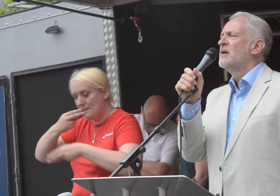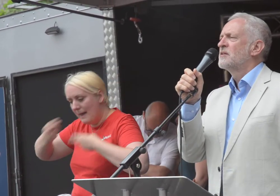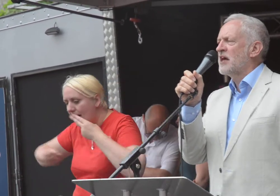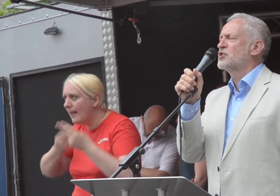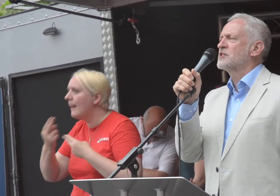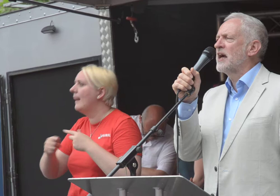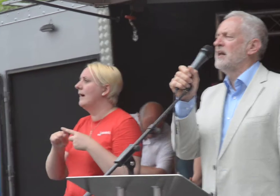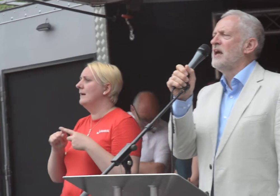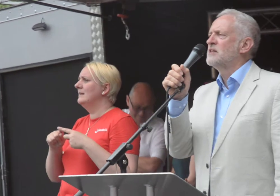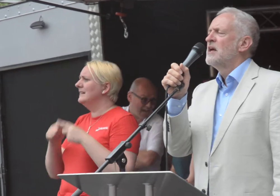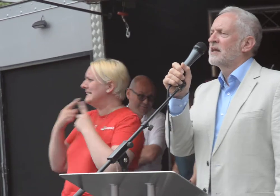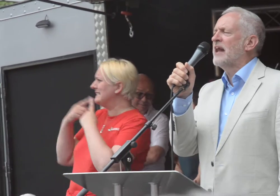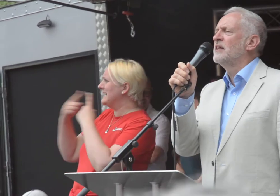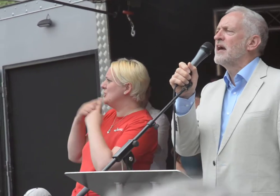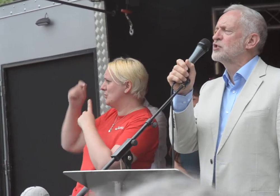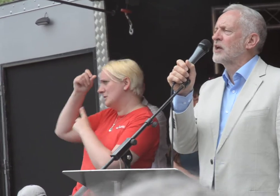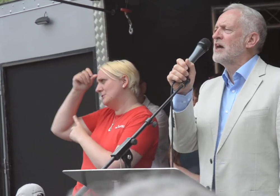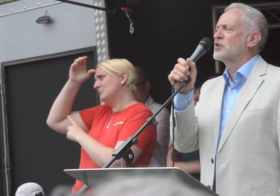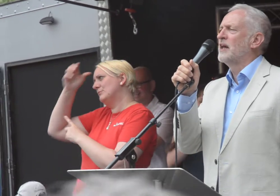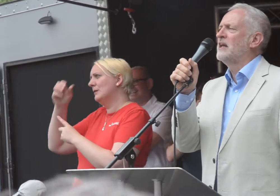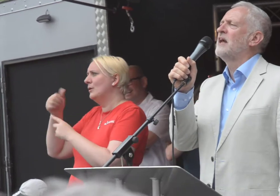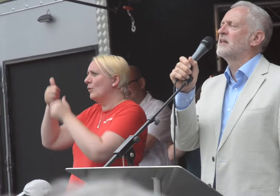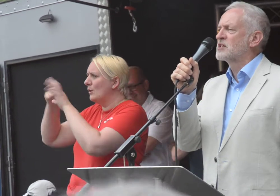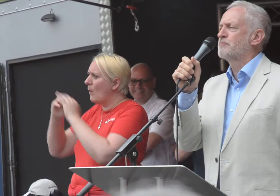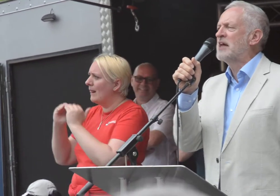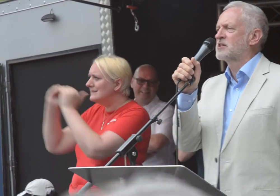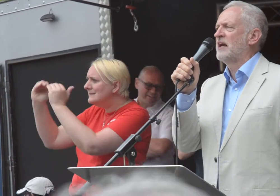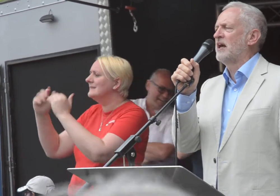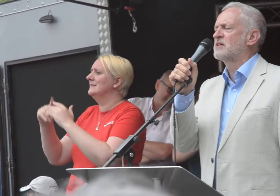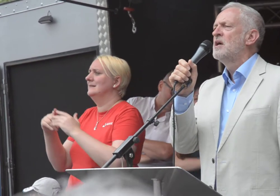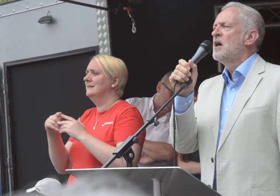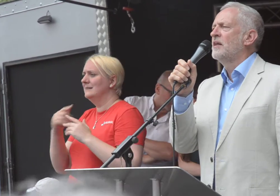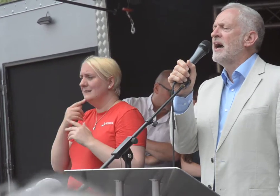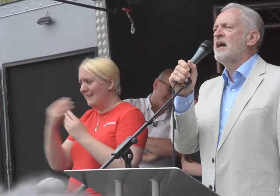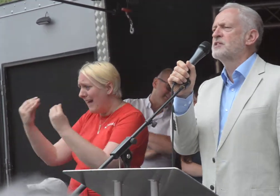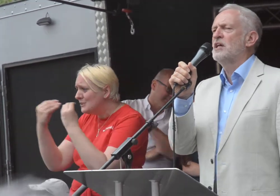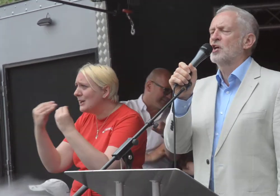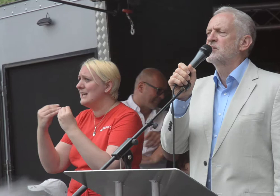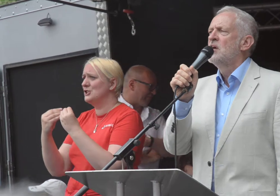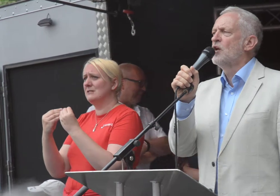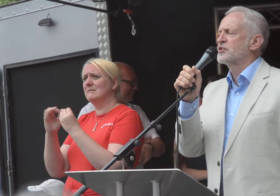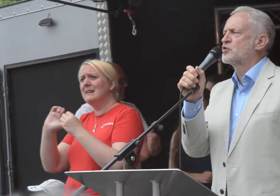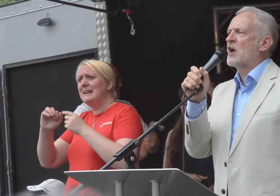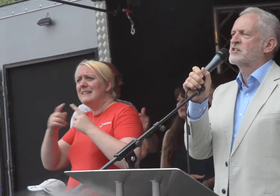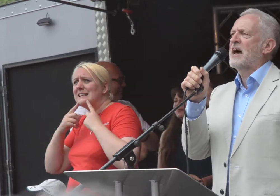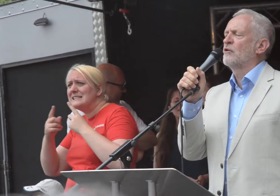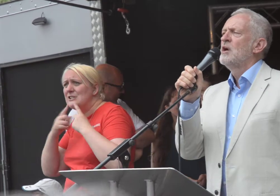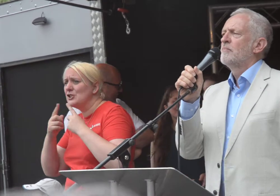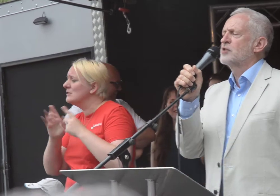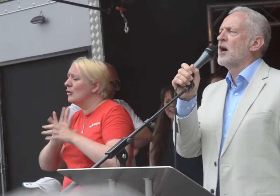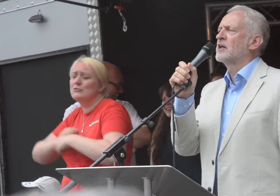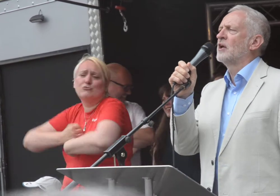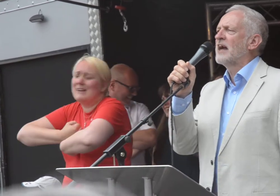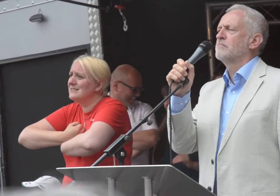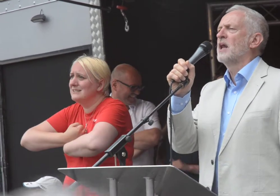getting teachers they need, getting the education they need in the space they need, and their head teachers not stressed out